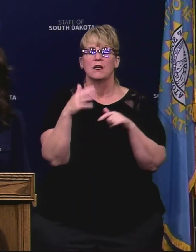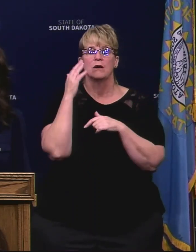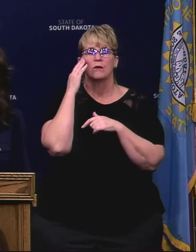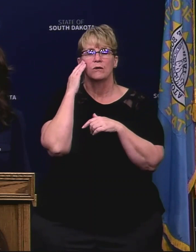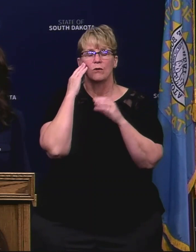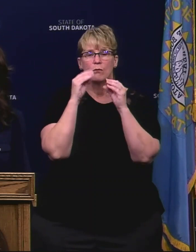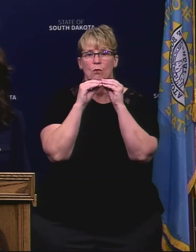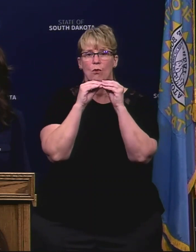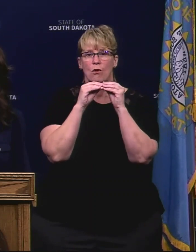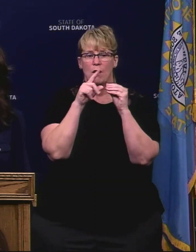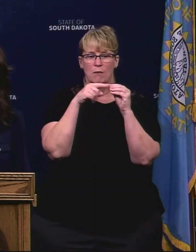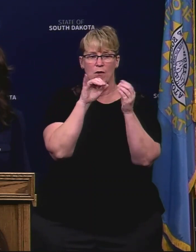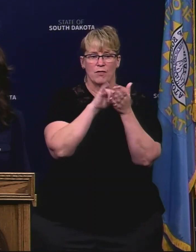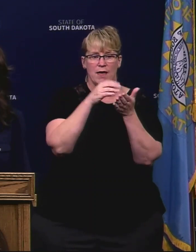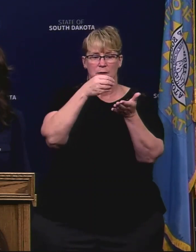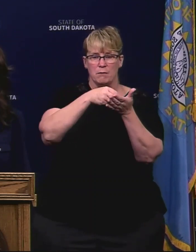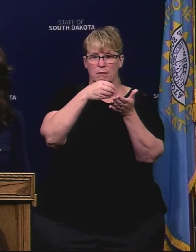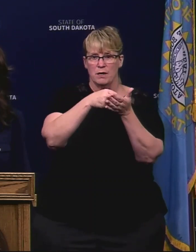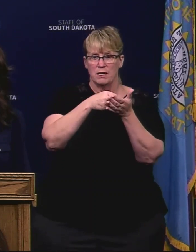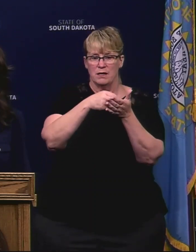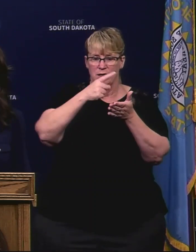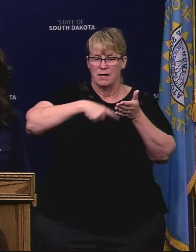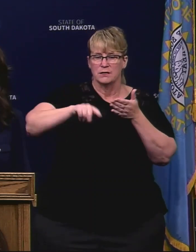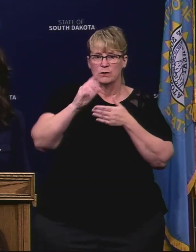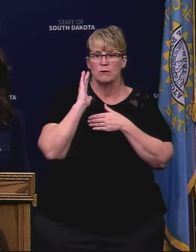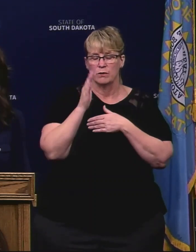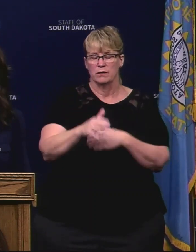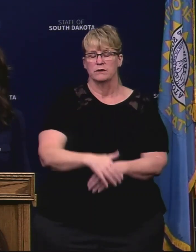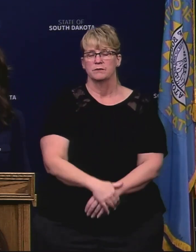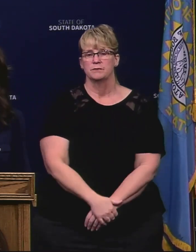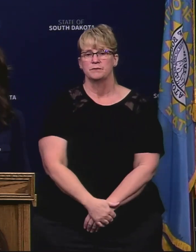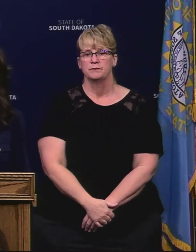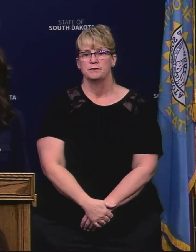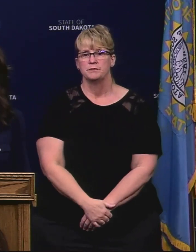more after we get those revenue numbers next week.